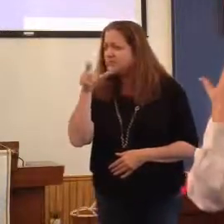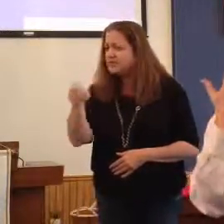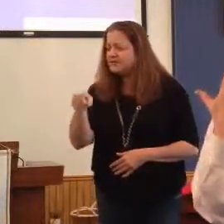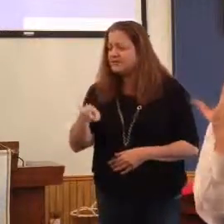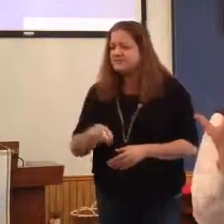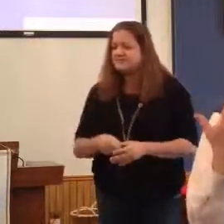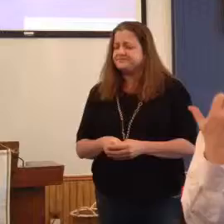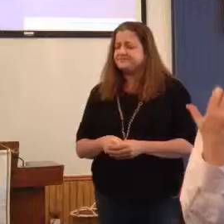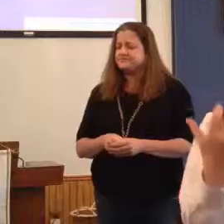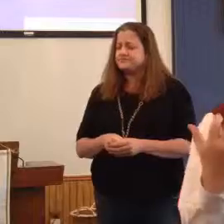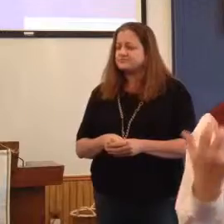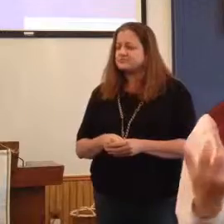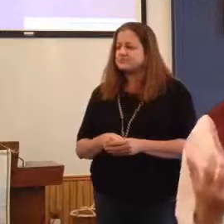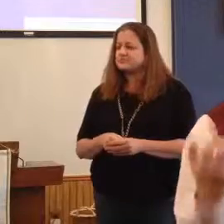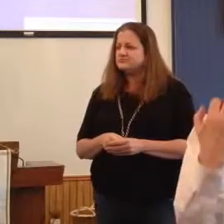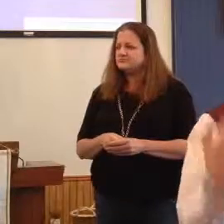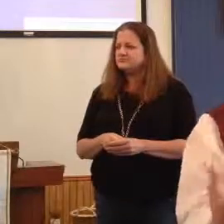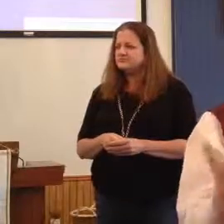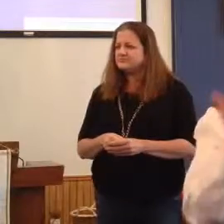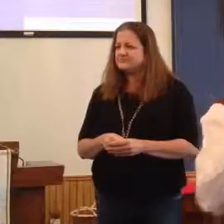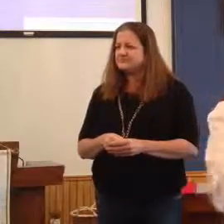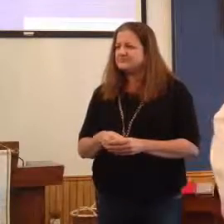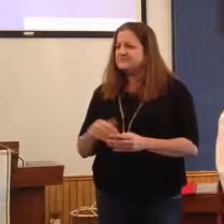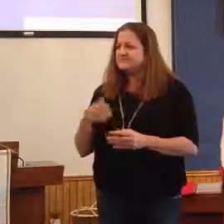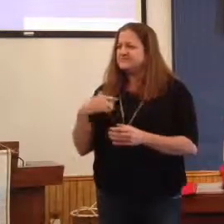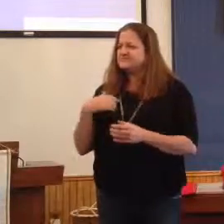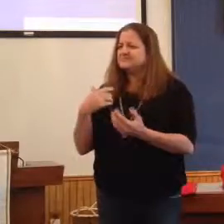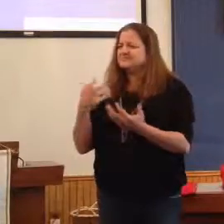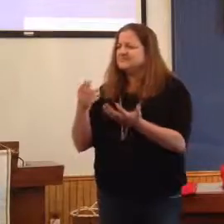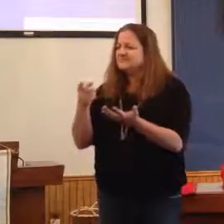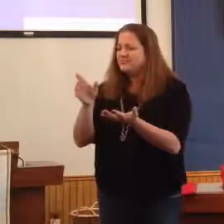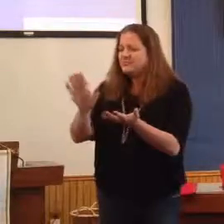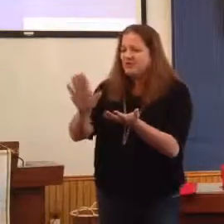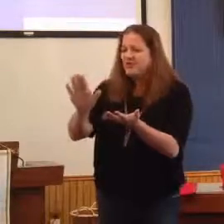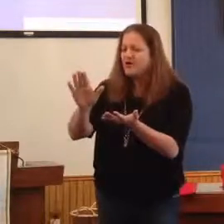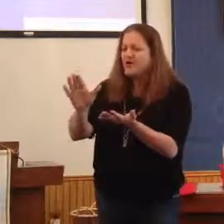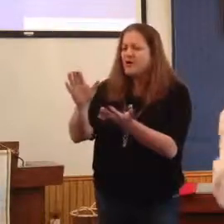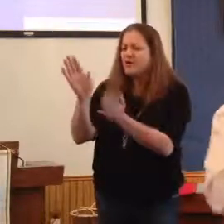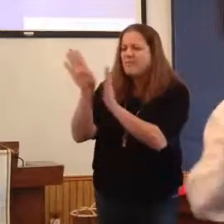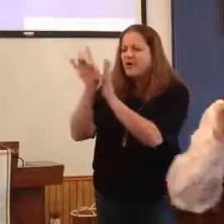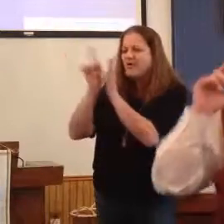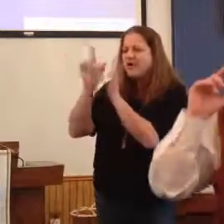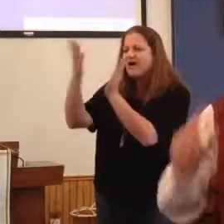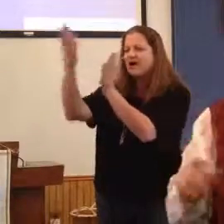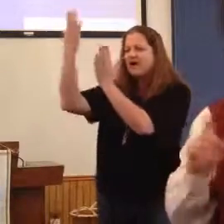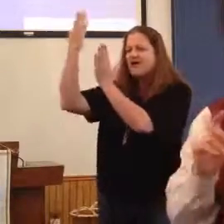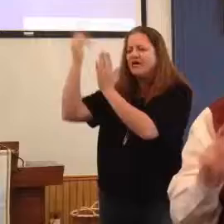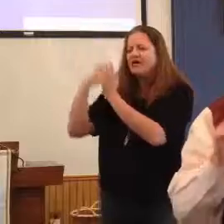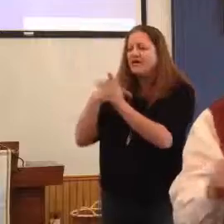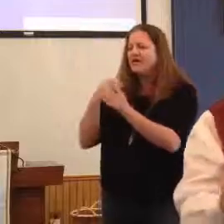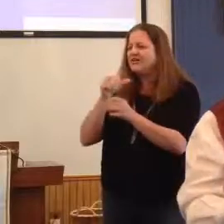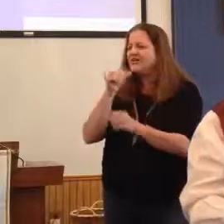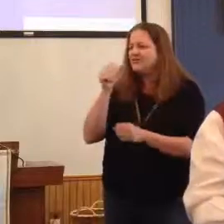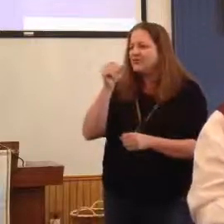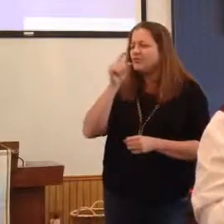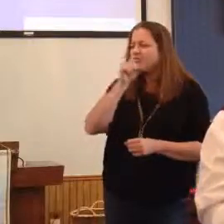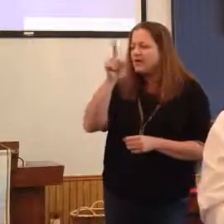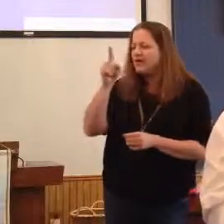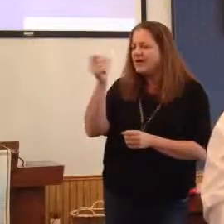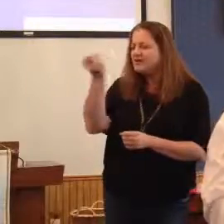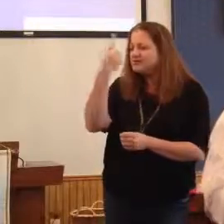We need to try to understand where they come from. You know, we can never really